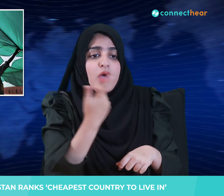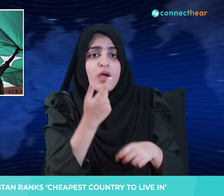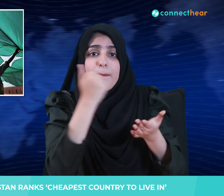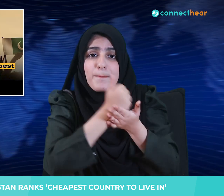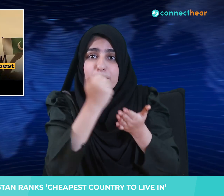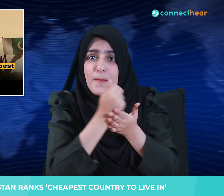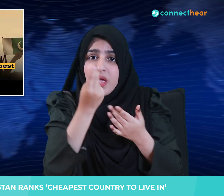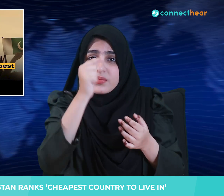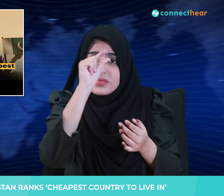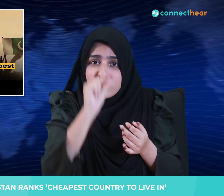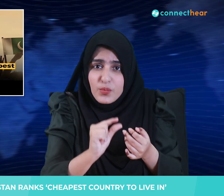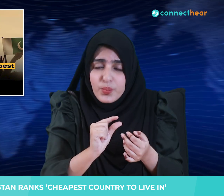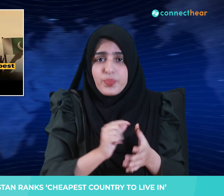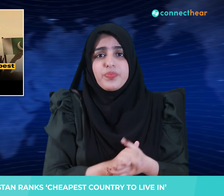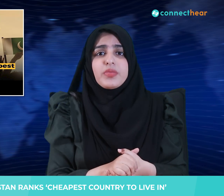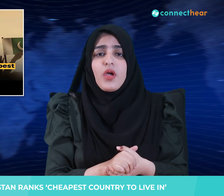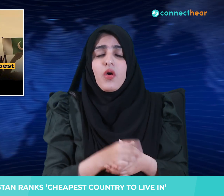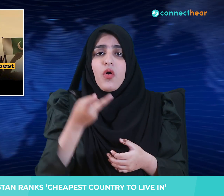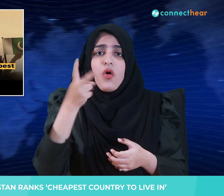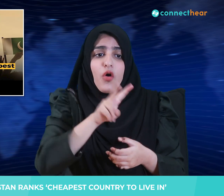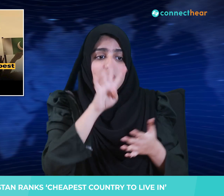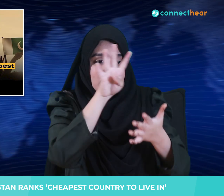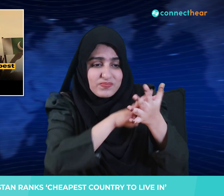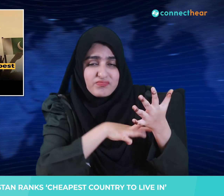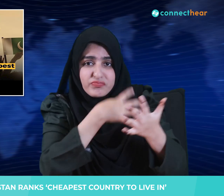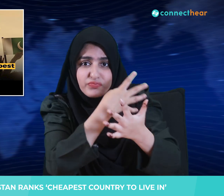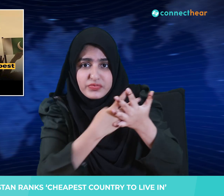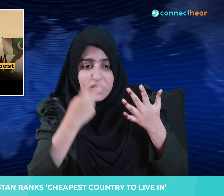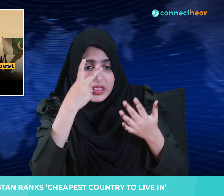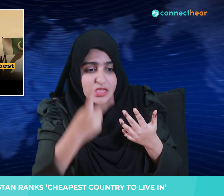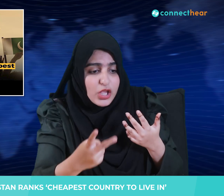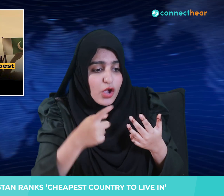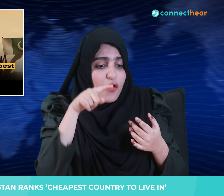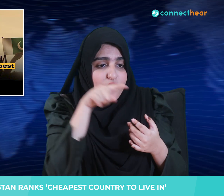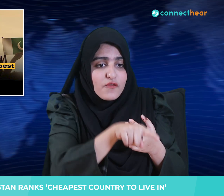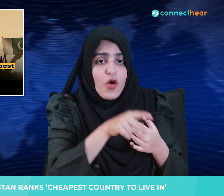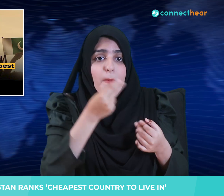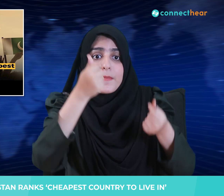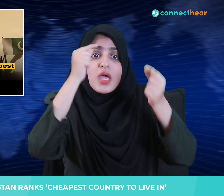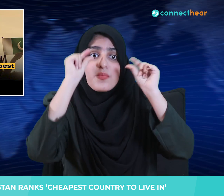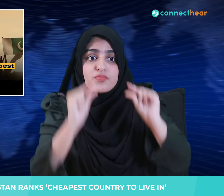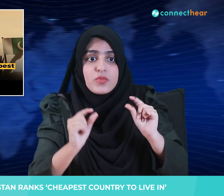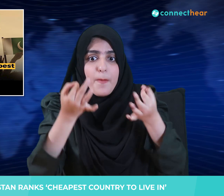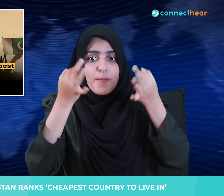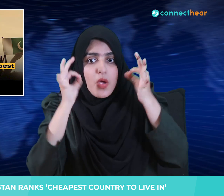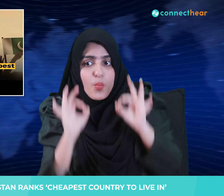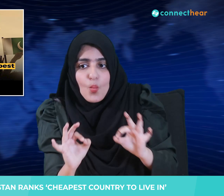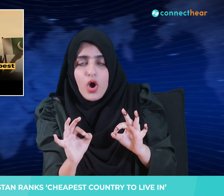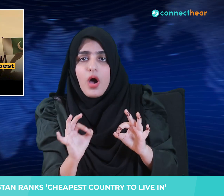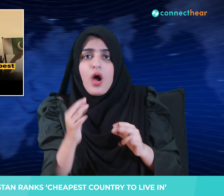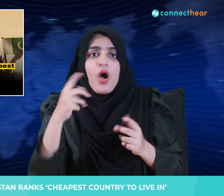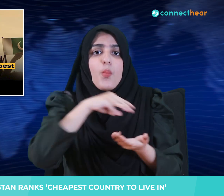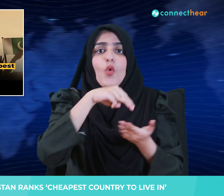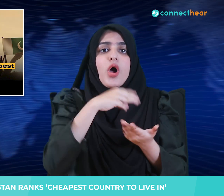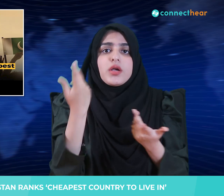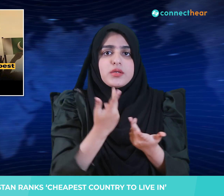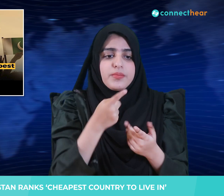Rates, and the company uses 4 metrics to determine which countries are the most affordable. The metrics